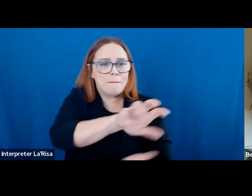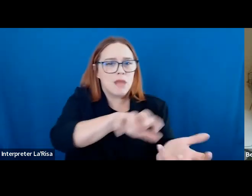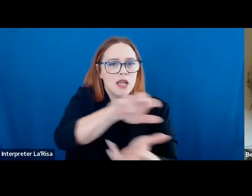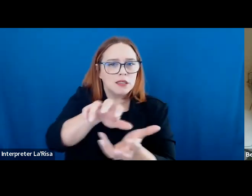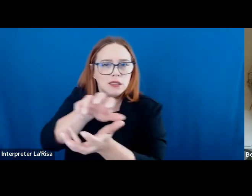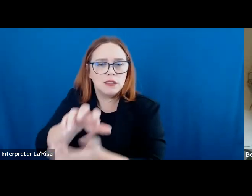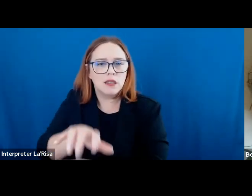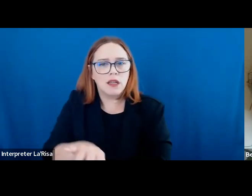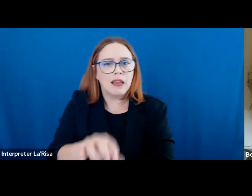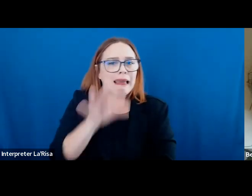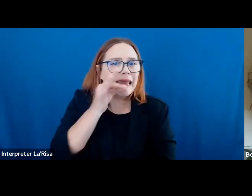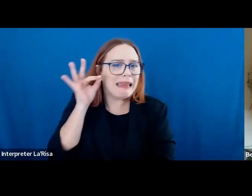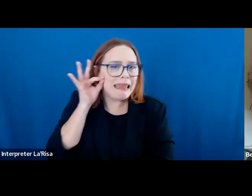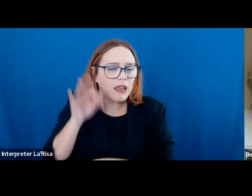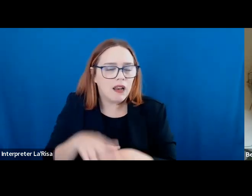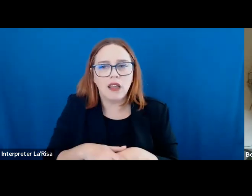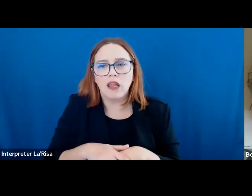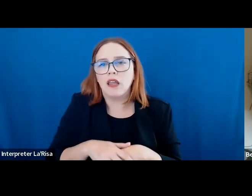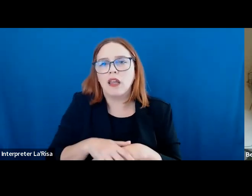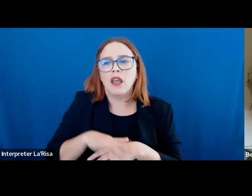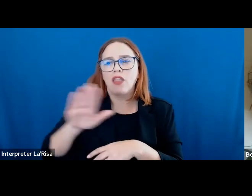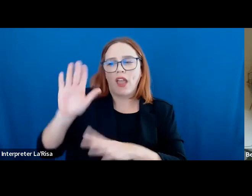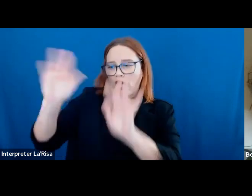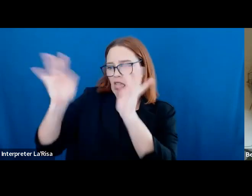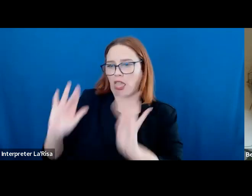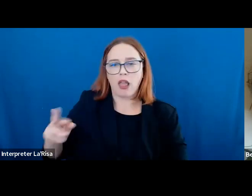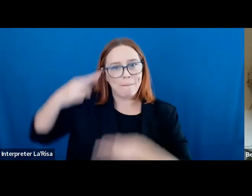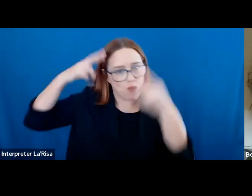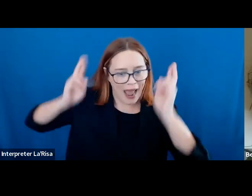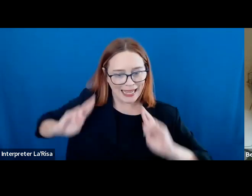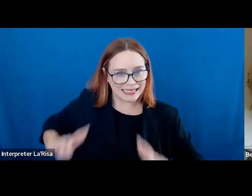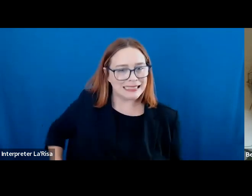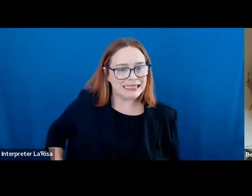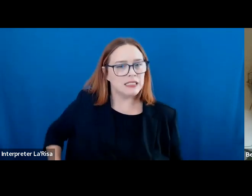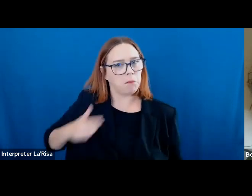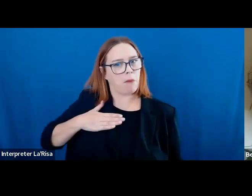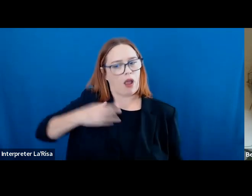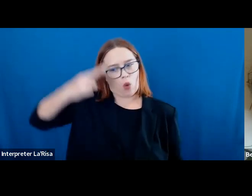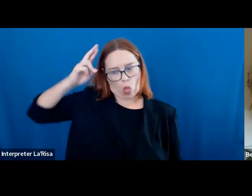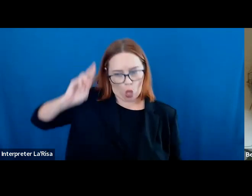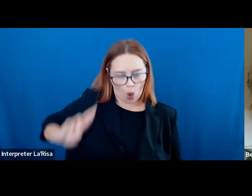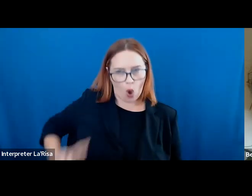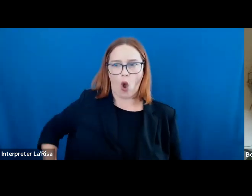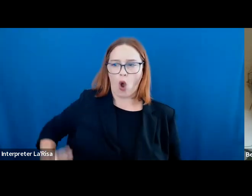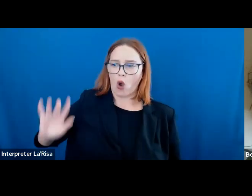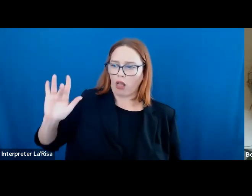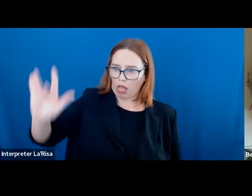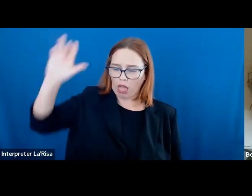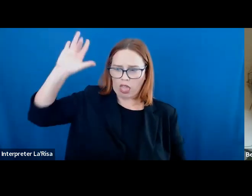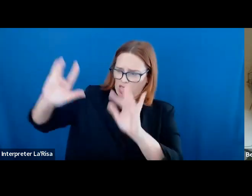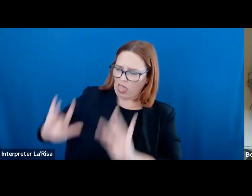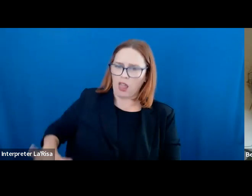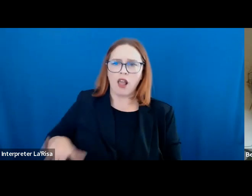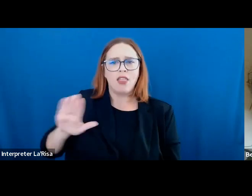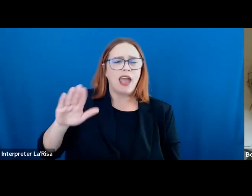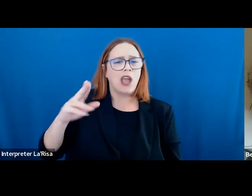would play with my braids. They were very long, and they would call me giddy up for a horse.